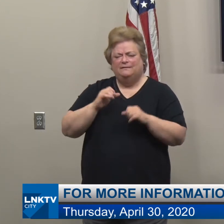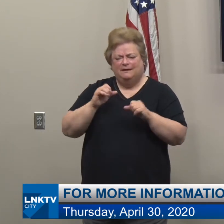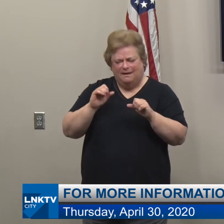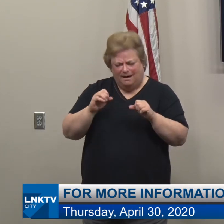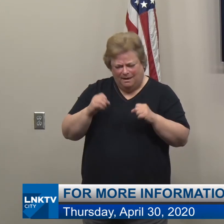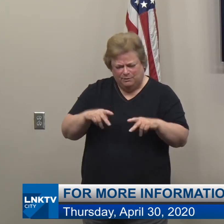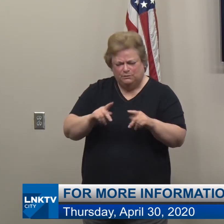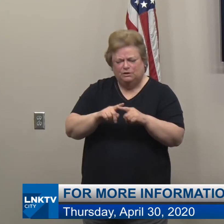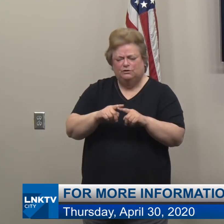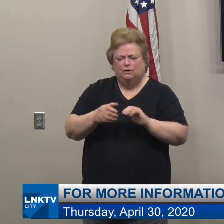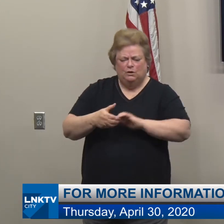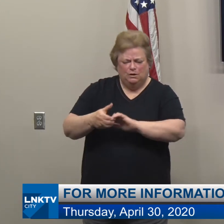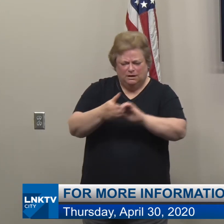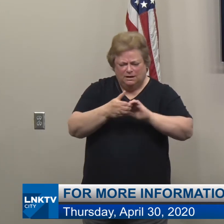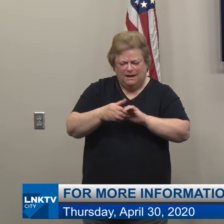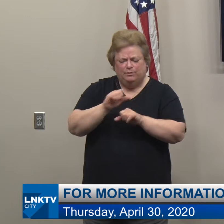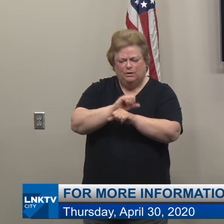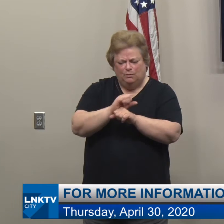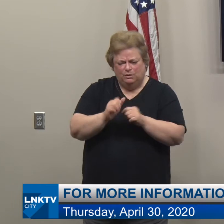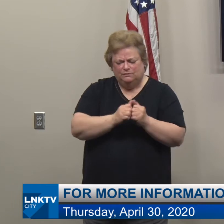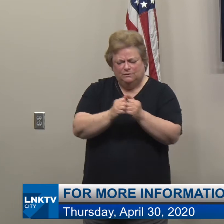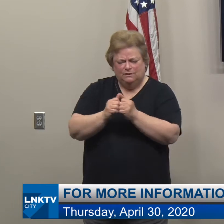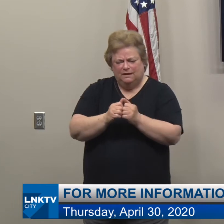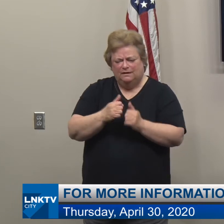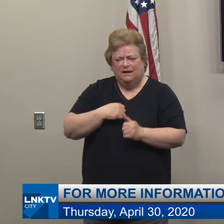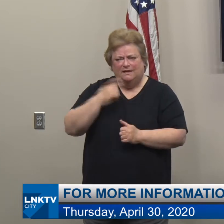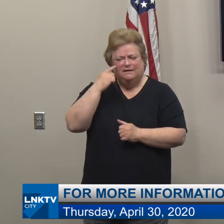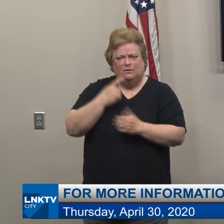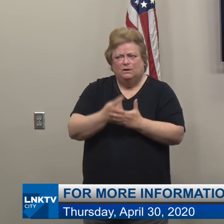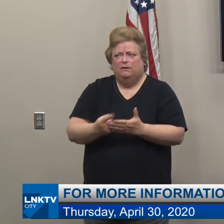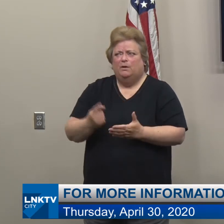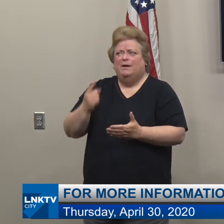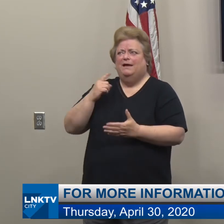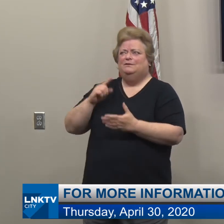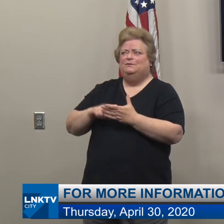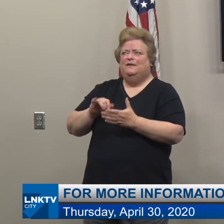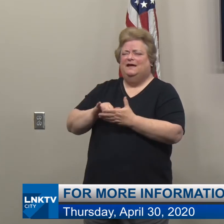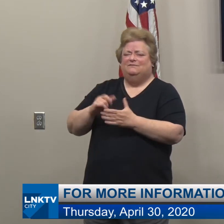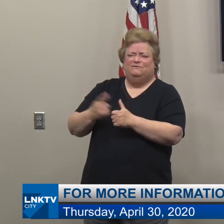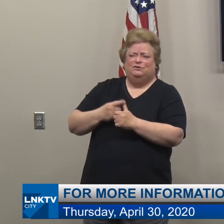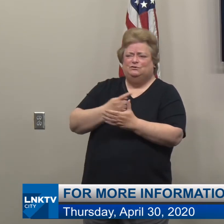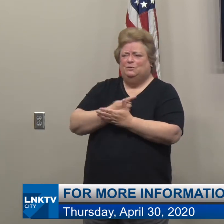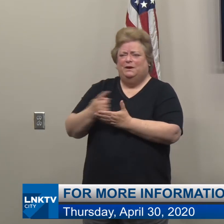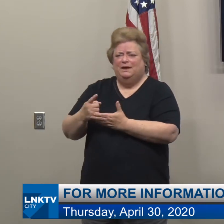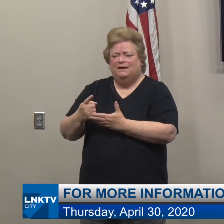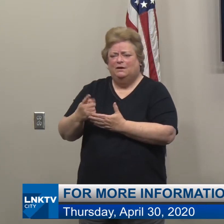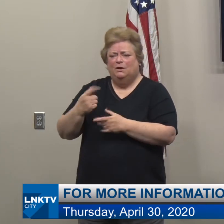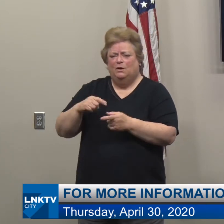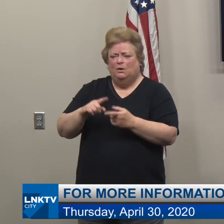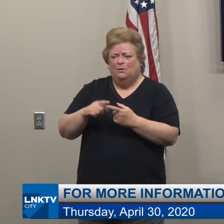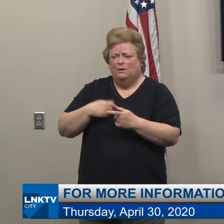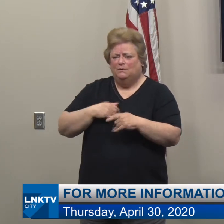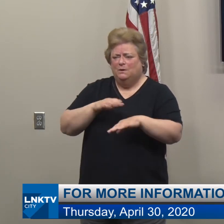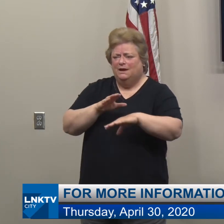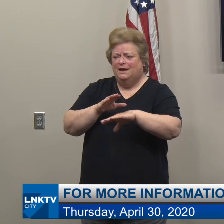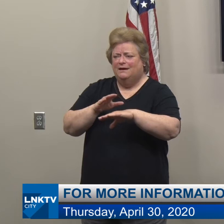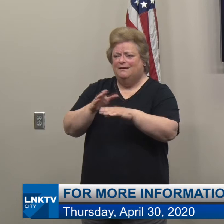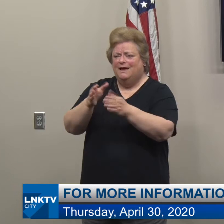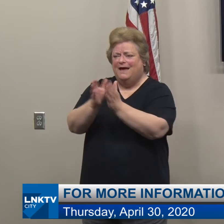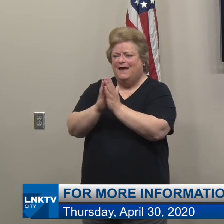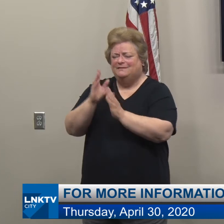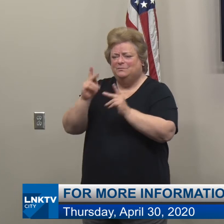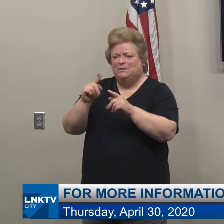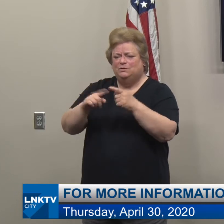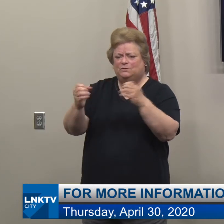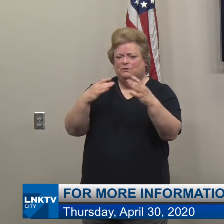together. And I go back to, I think it was the first week we put out a call for Chromebook bags, because we